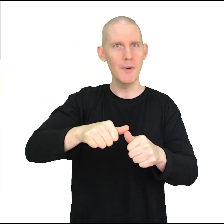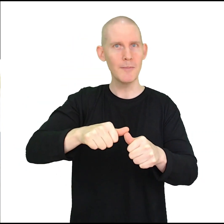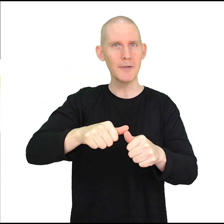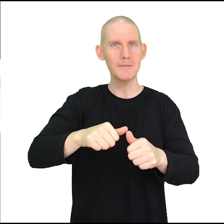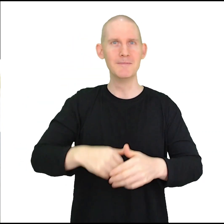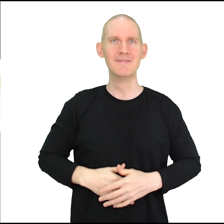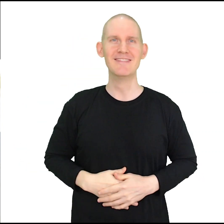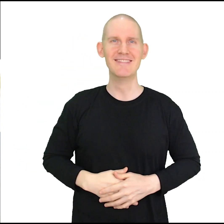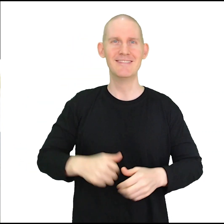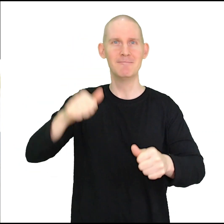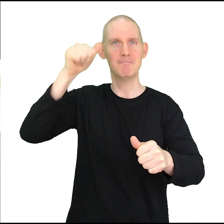Remember.